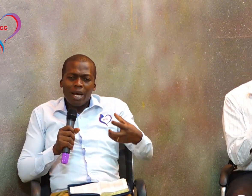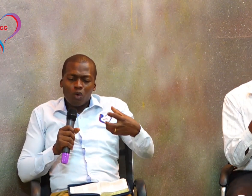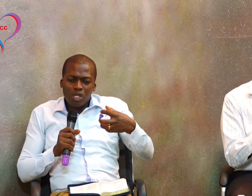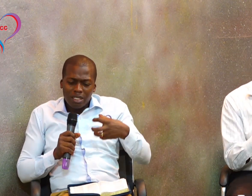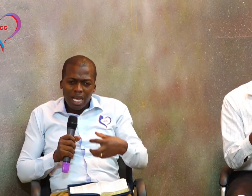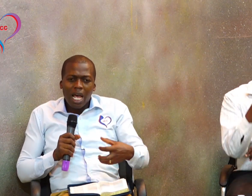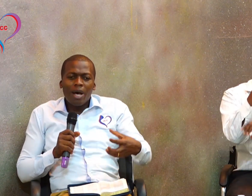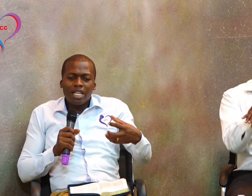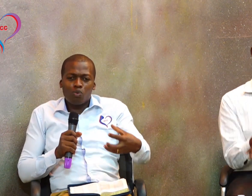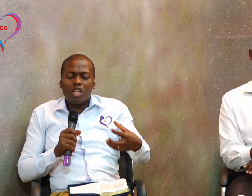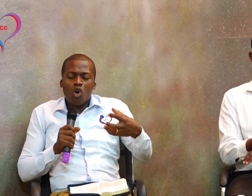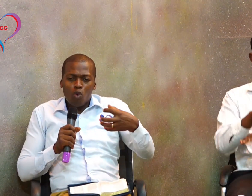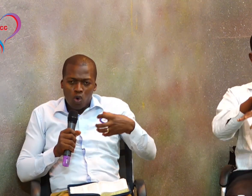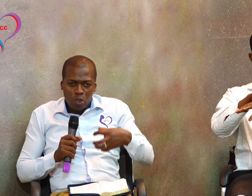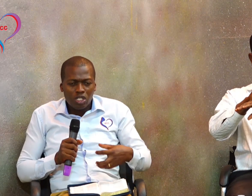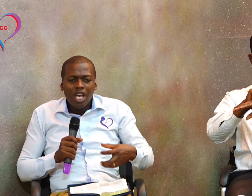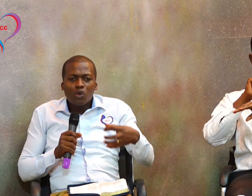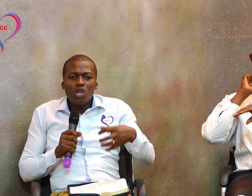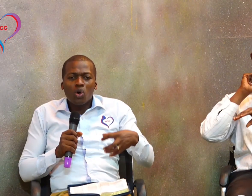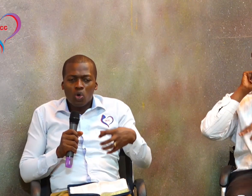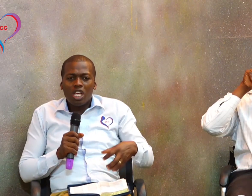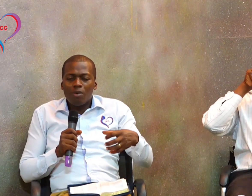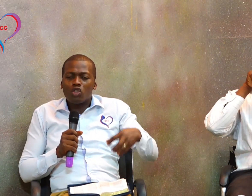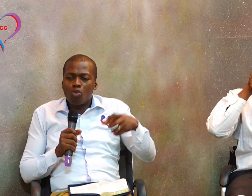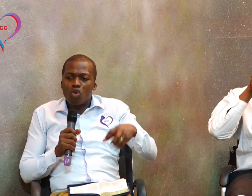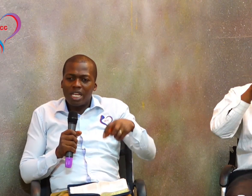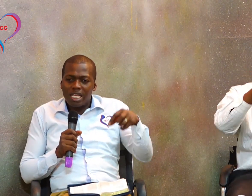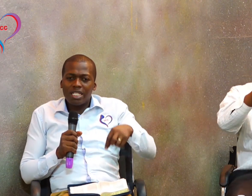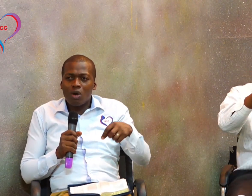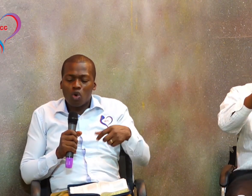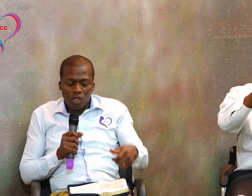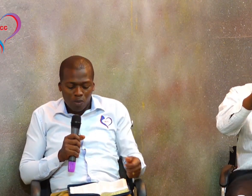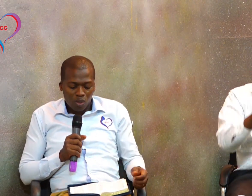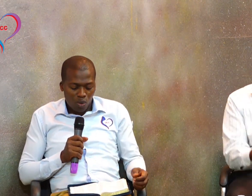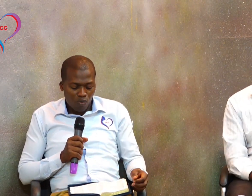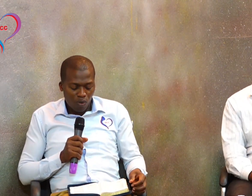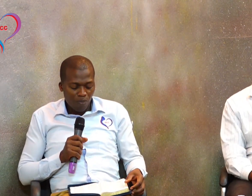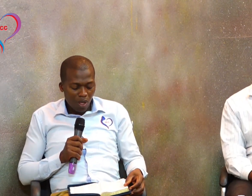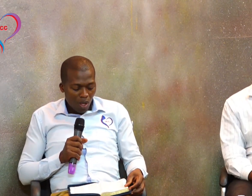ngaffe abakristaayo abayitibwa eri obulokozi tulina okukola ebintu mu ngeri